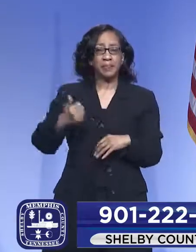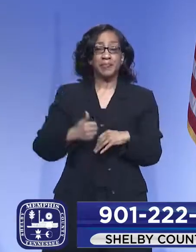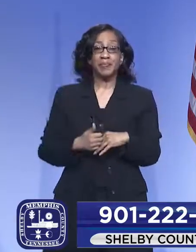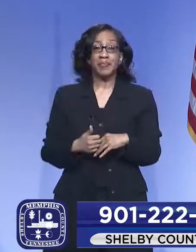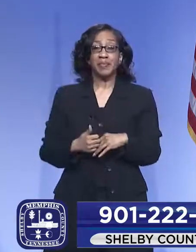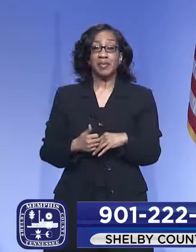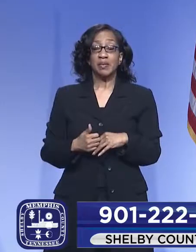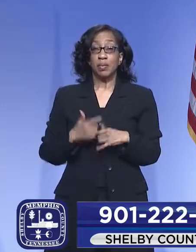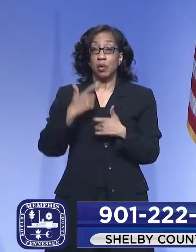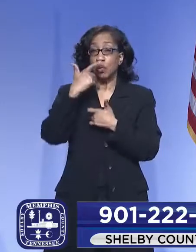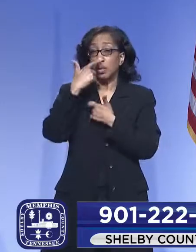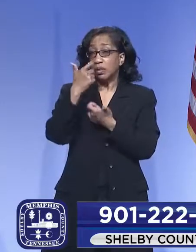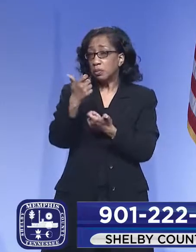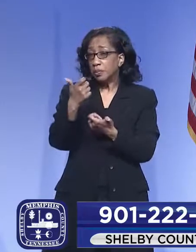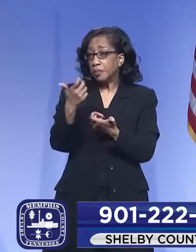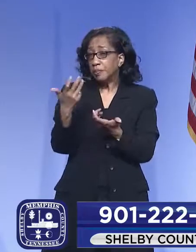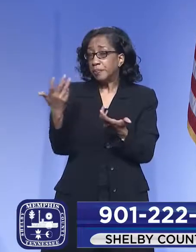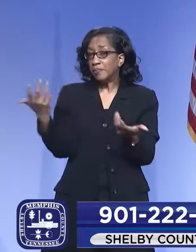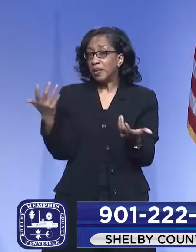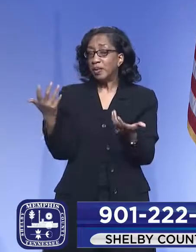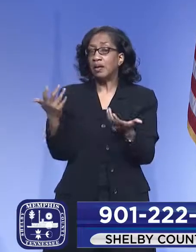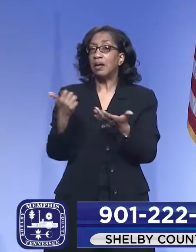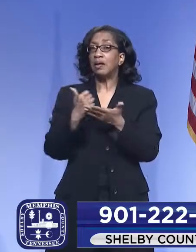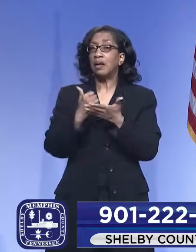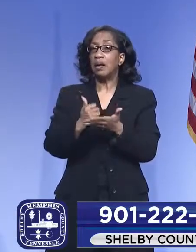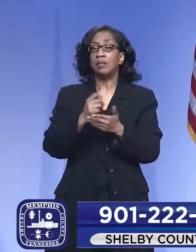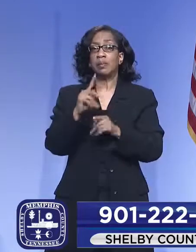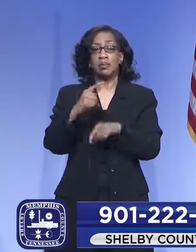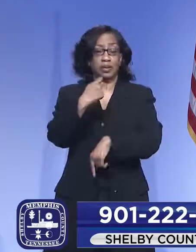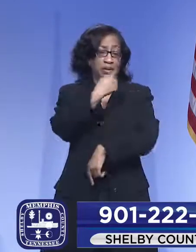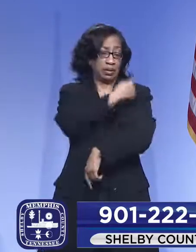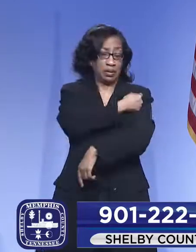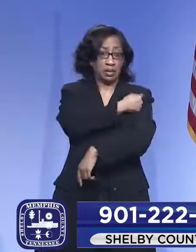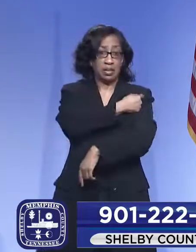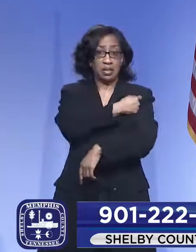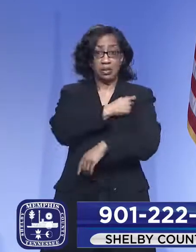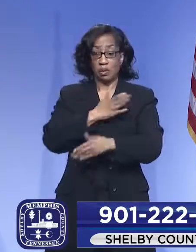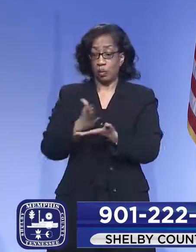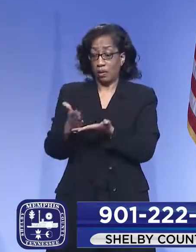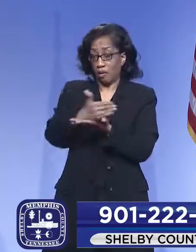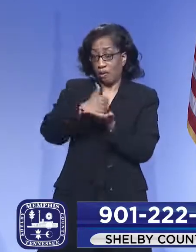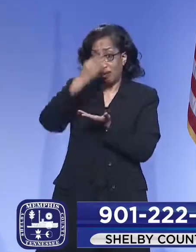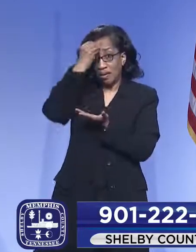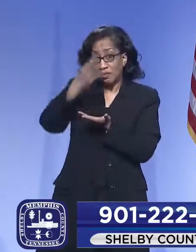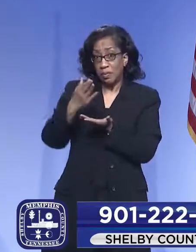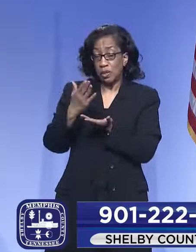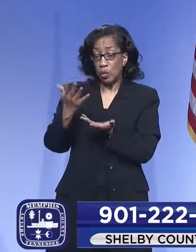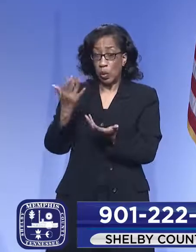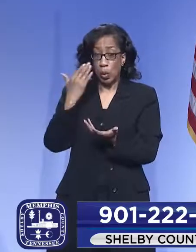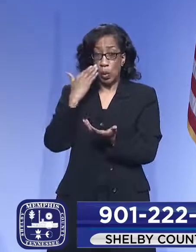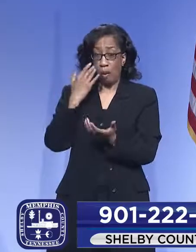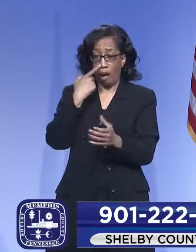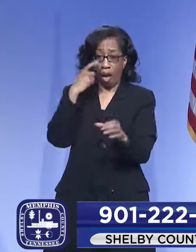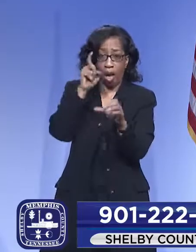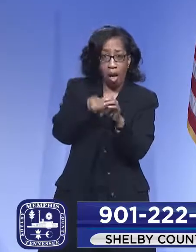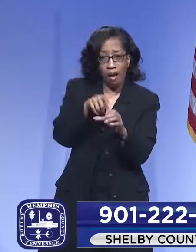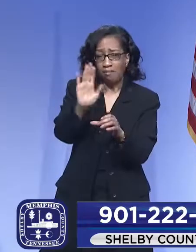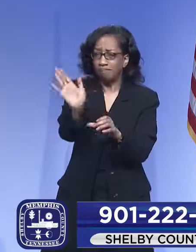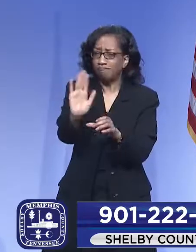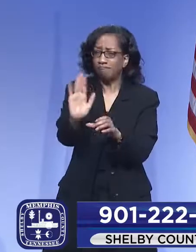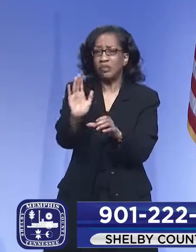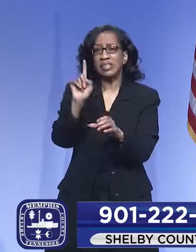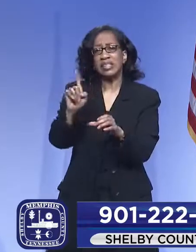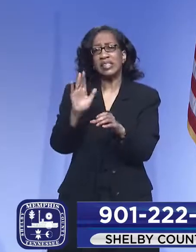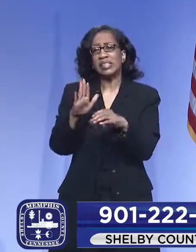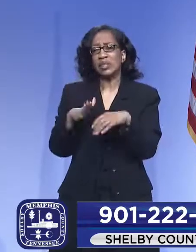we are interested in is getting people vaccinated, and when we collect information, it's just the basic medical information.